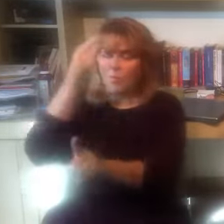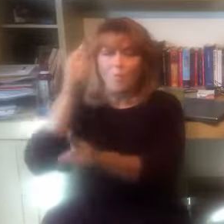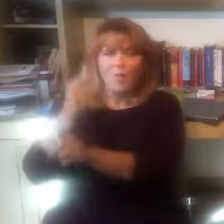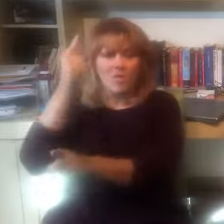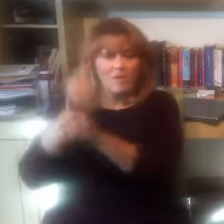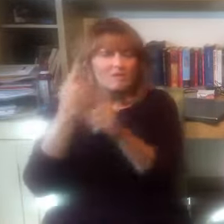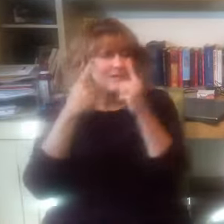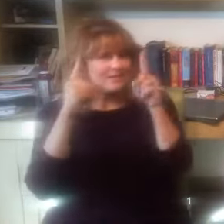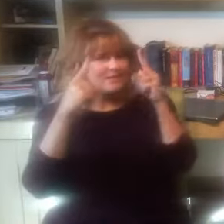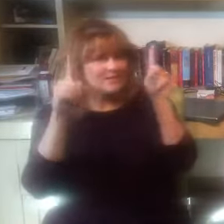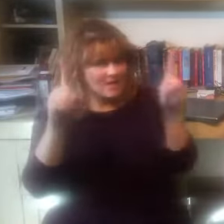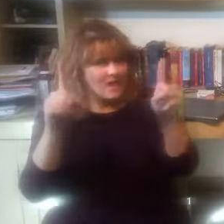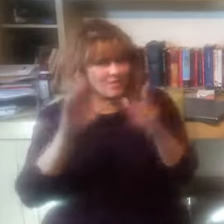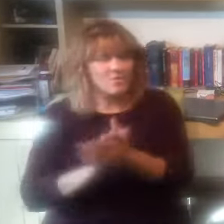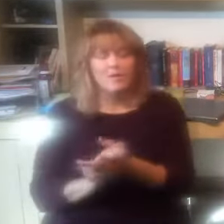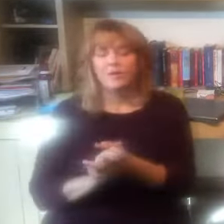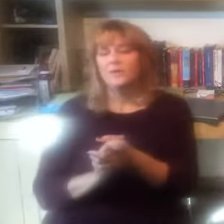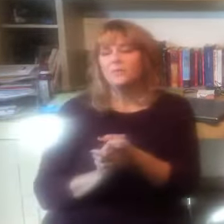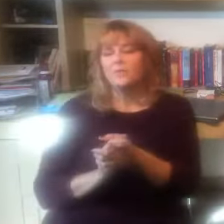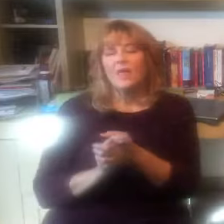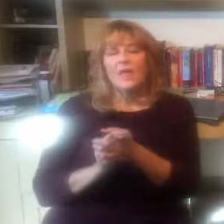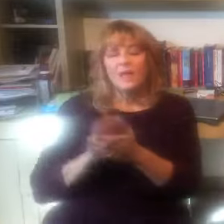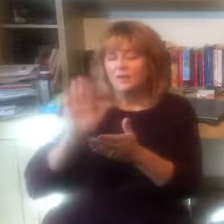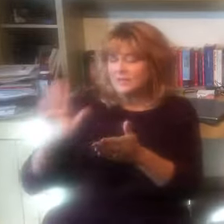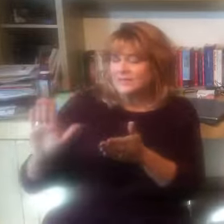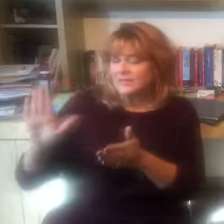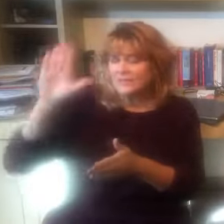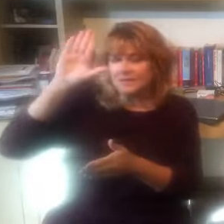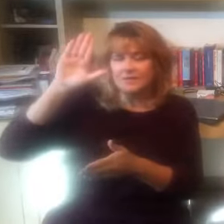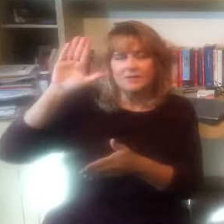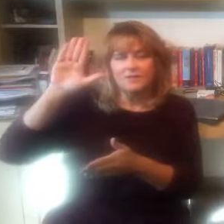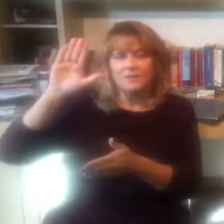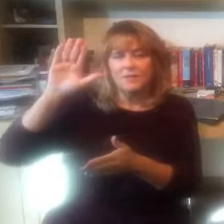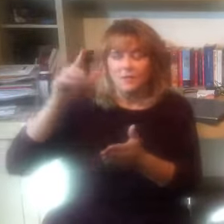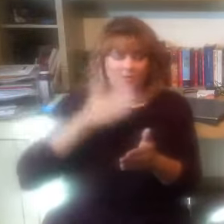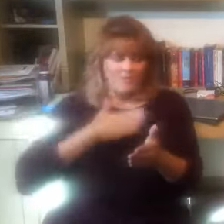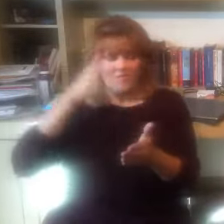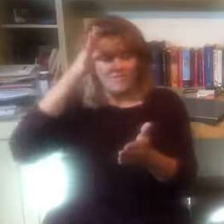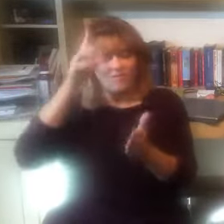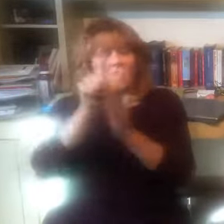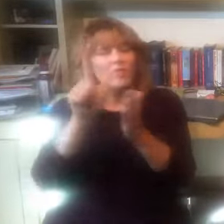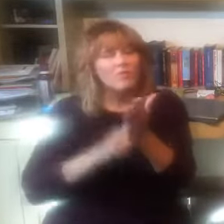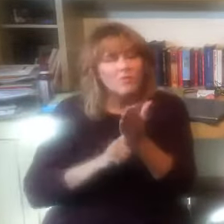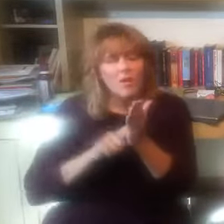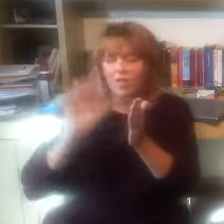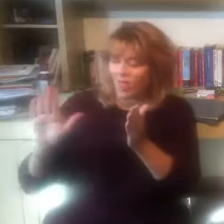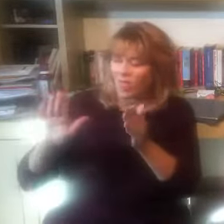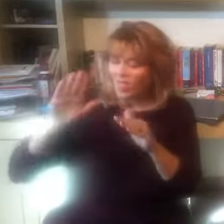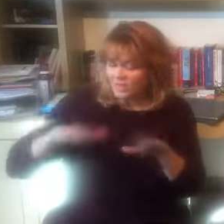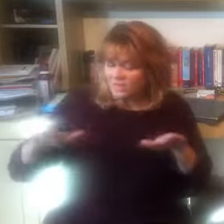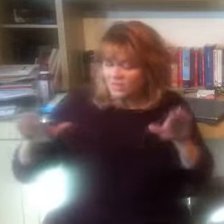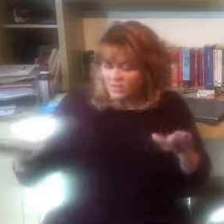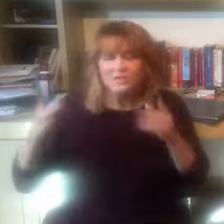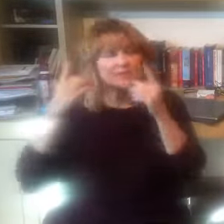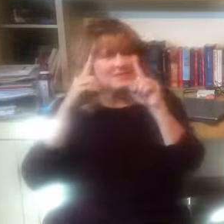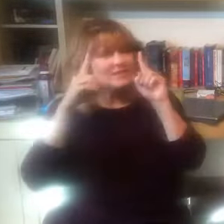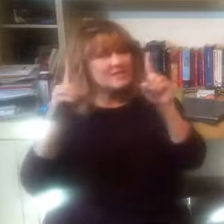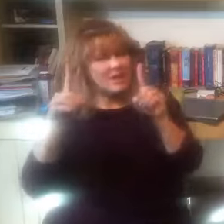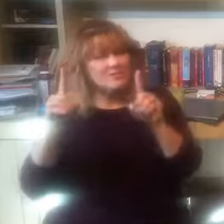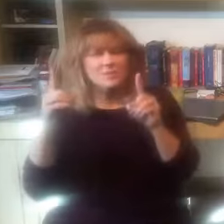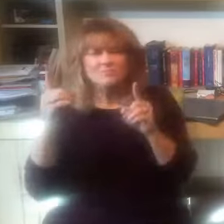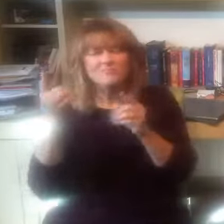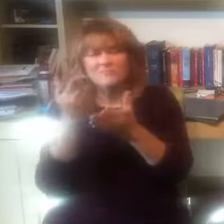life. Reverend McFadden, his children, his daughter, and two sons are very successful in life. So they had to do